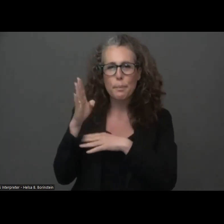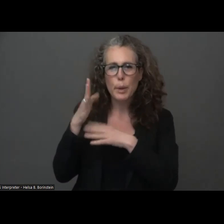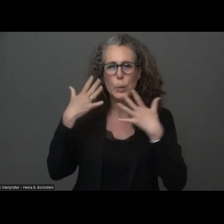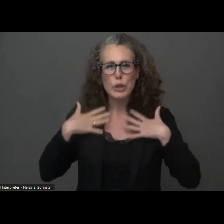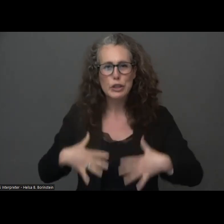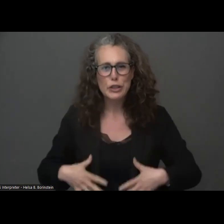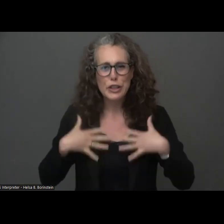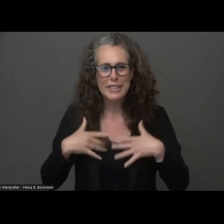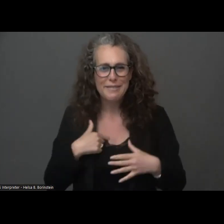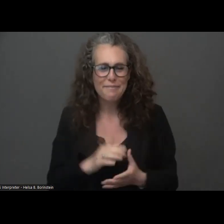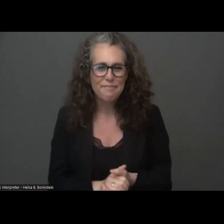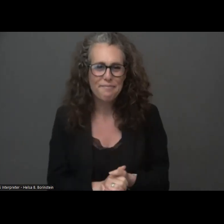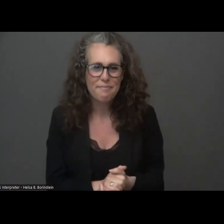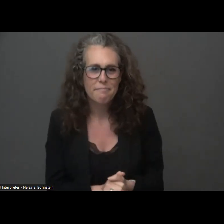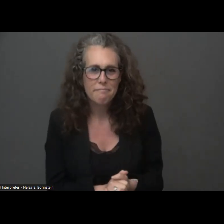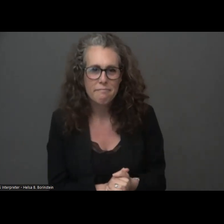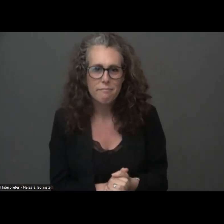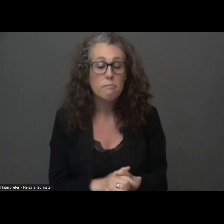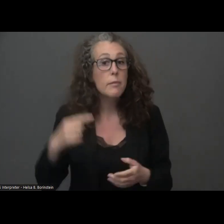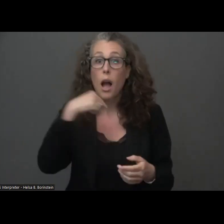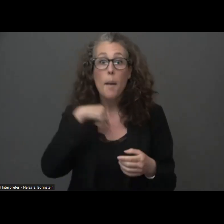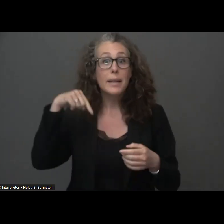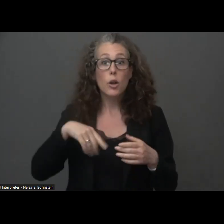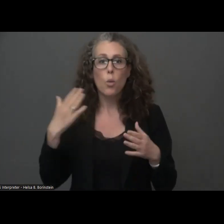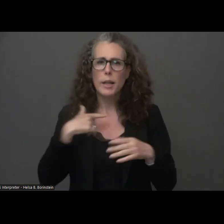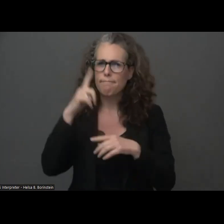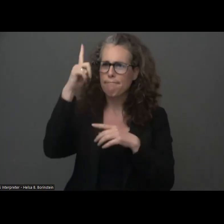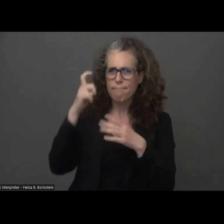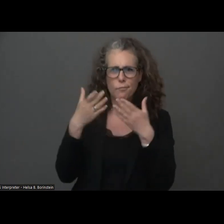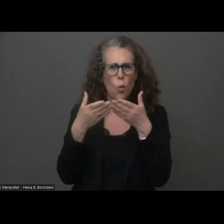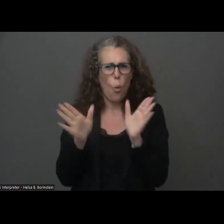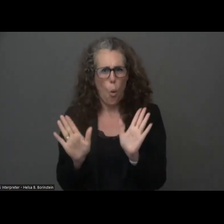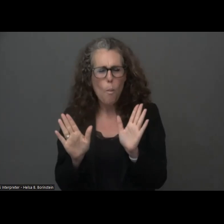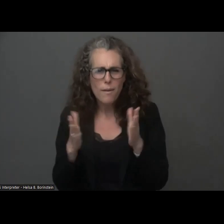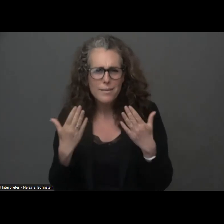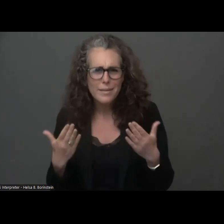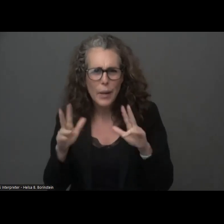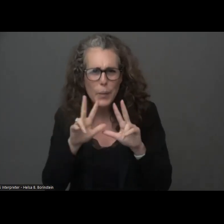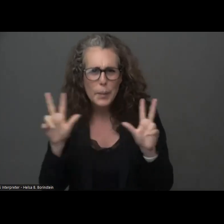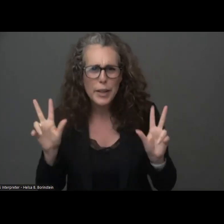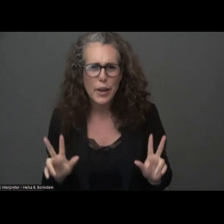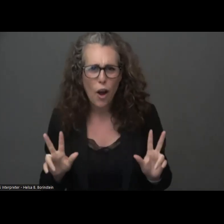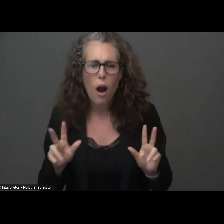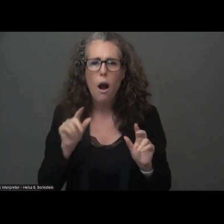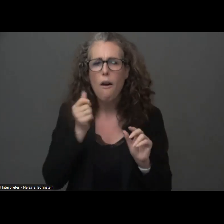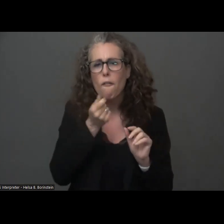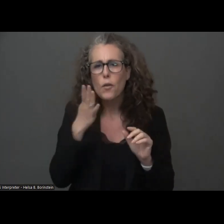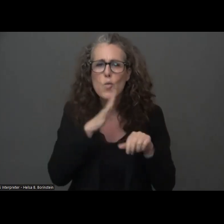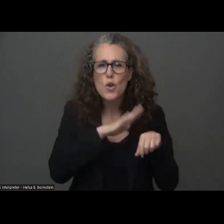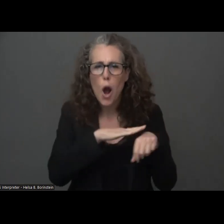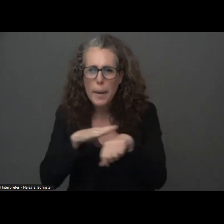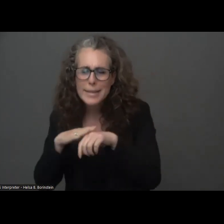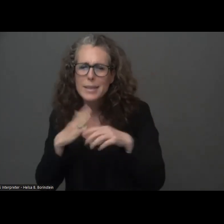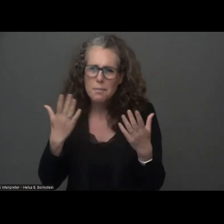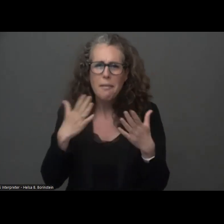I'm just here to open up the webinar with some welcoming remarks and some housekeeping remarks. Of course, we're happy to have you with us.